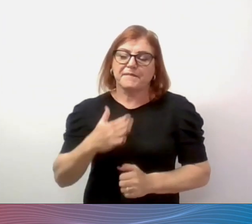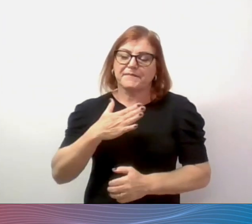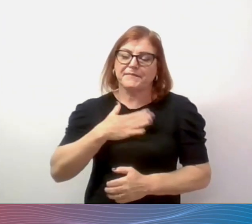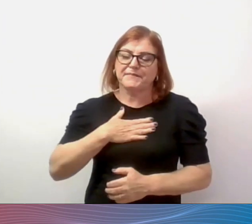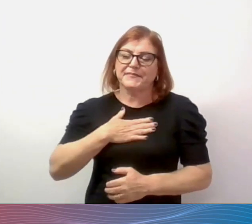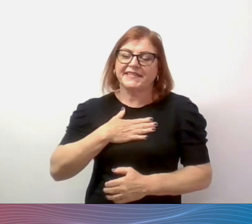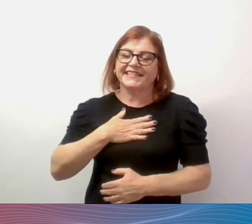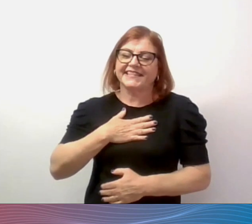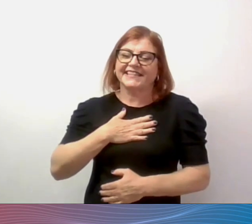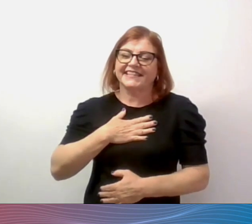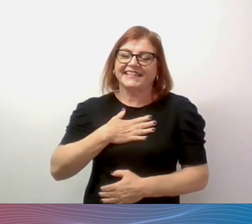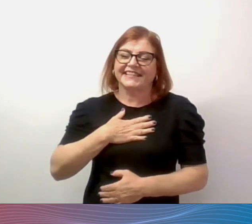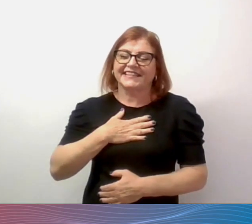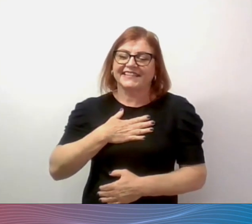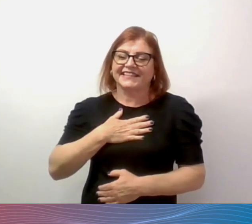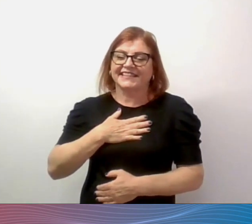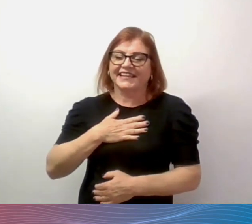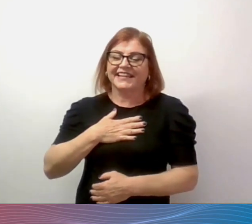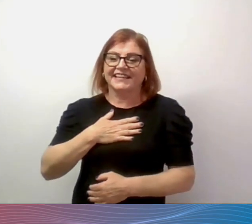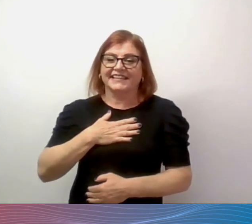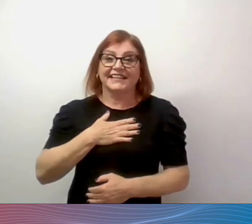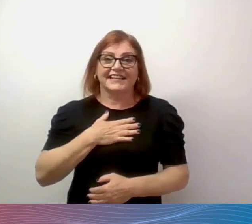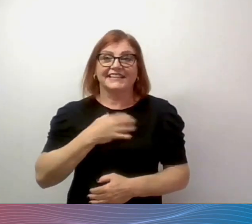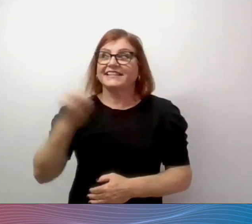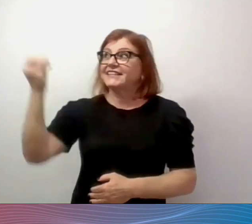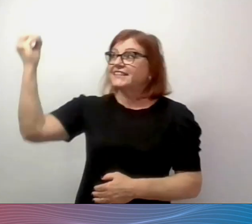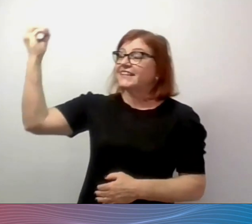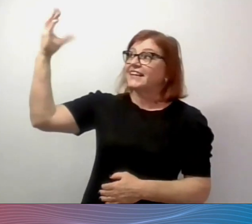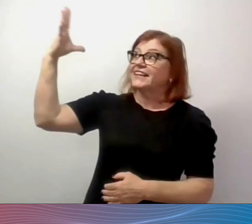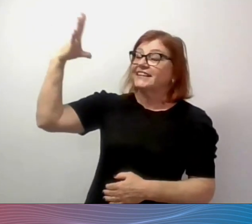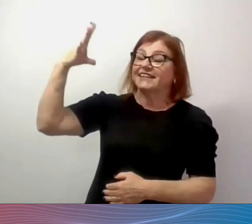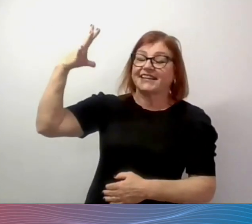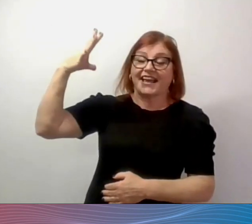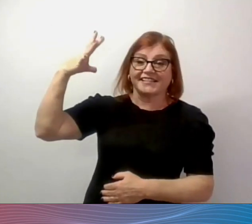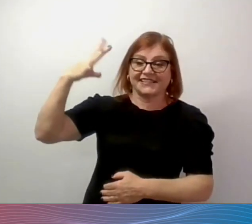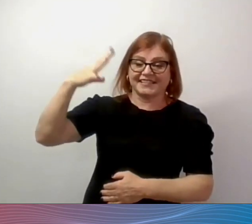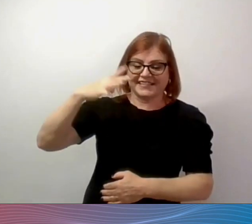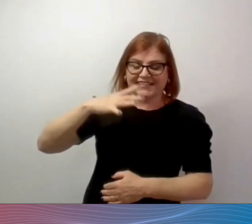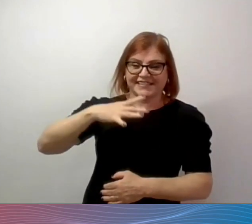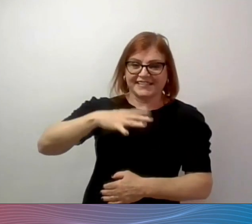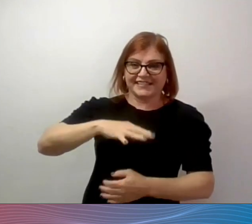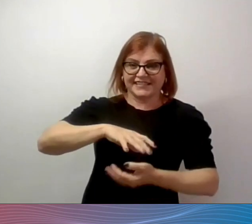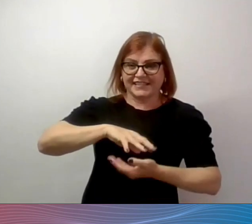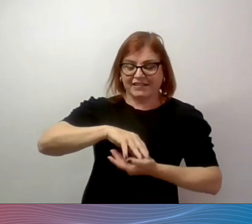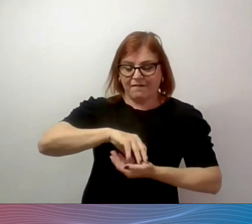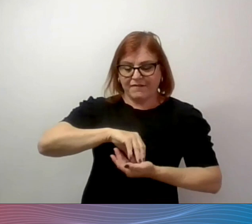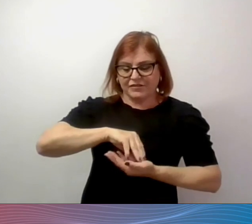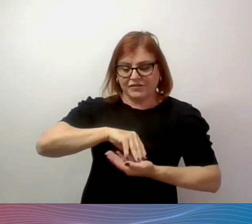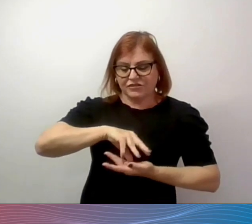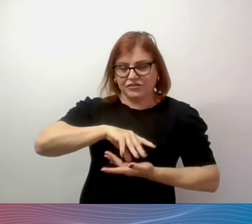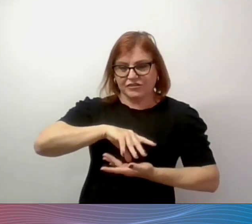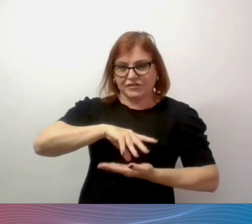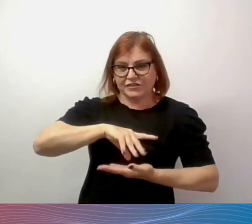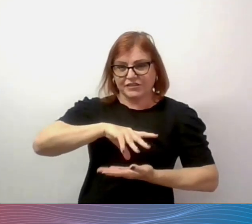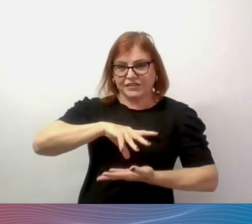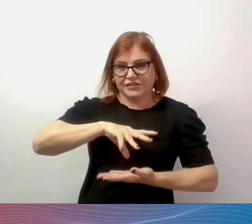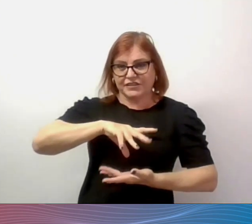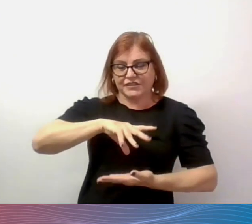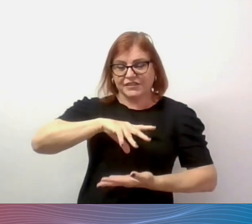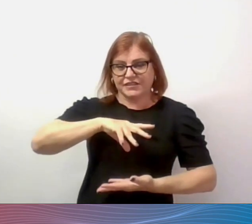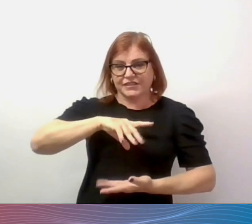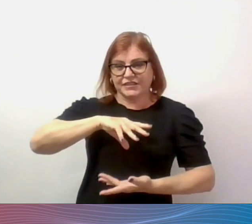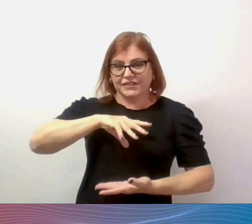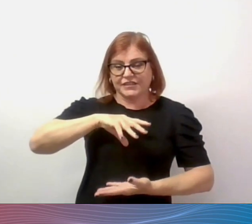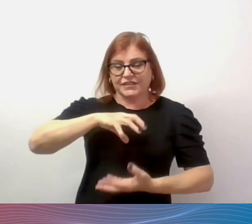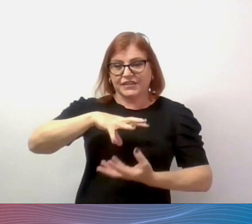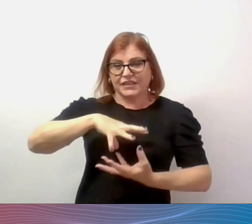a graça vai enchendo. Cristo vai habitando, vai enchendo todos os vazios. And grace will fill up, Christ will dwell and